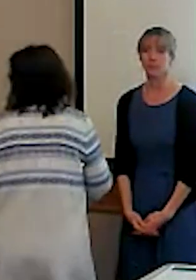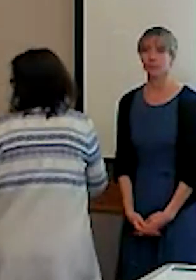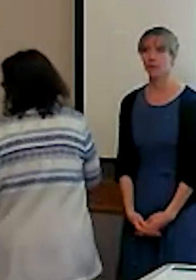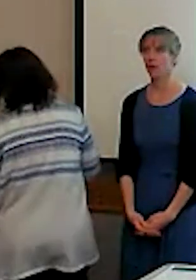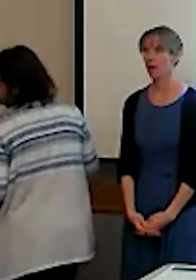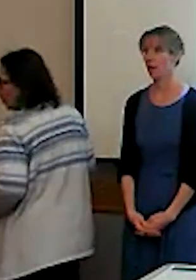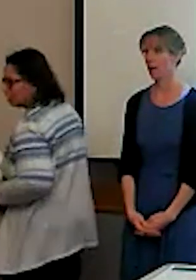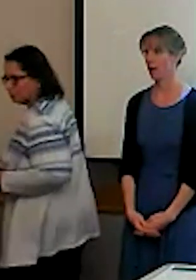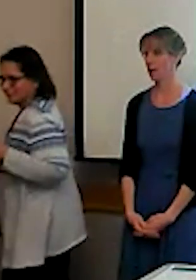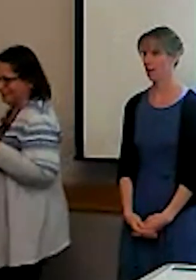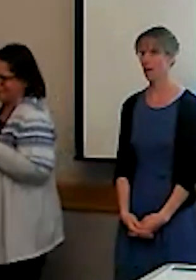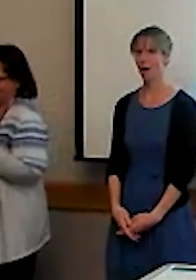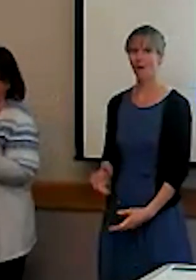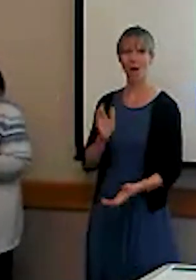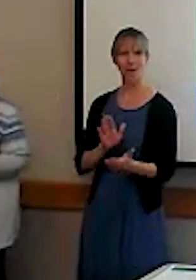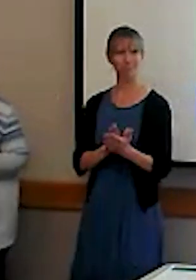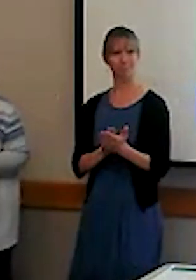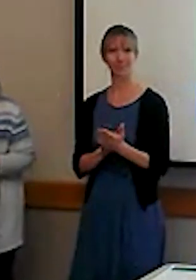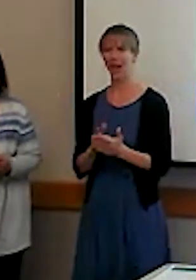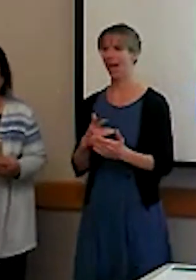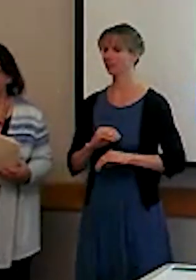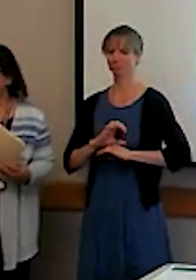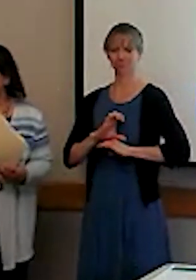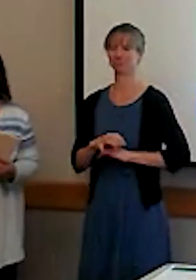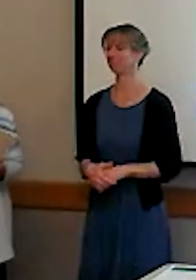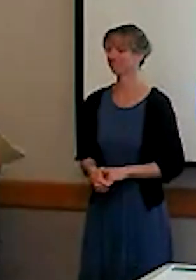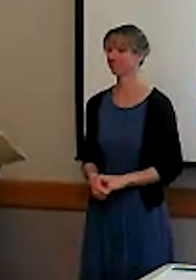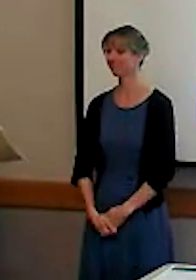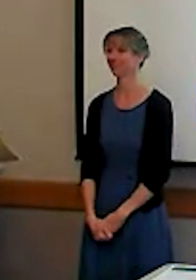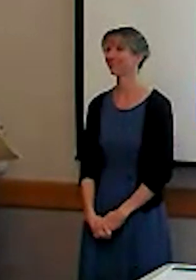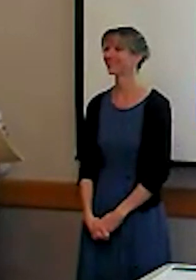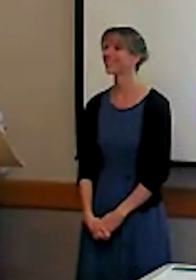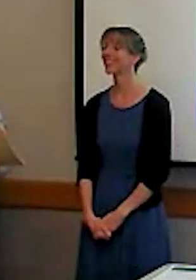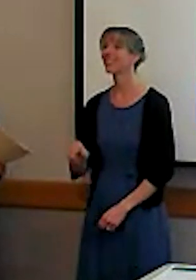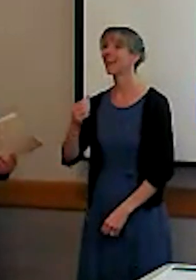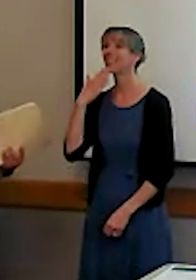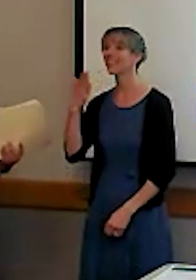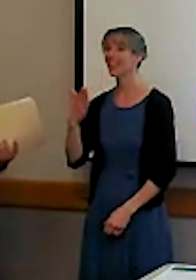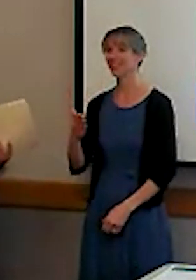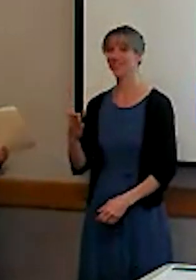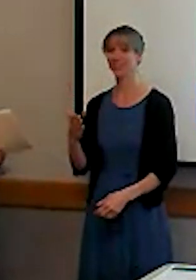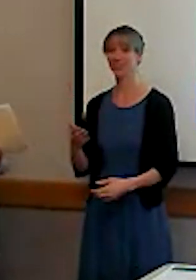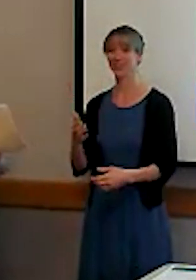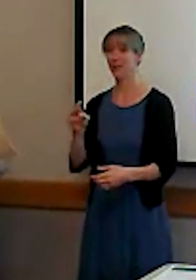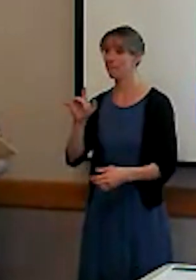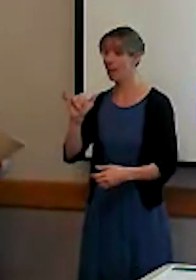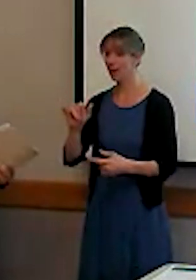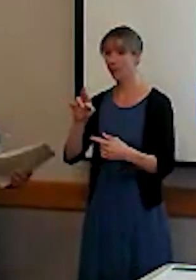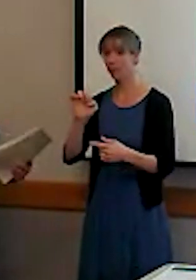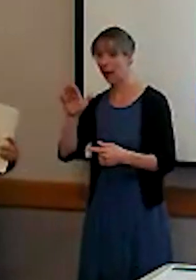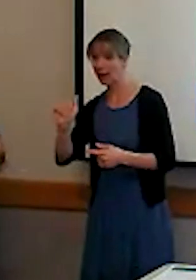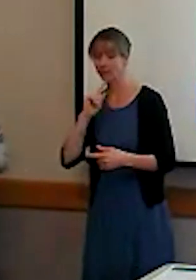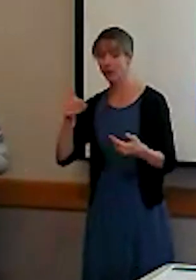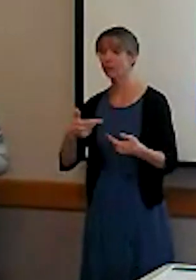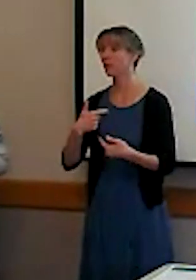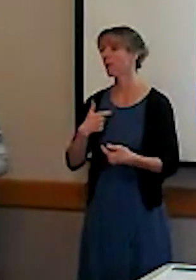Wow, I haven't had that welcome. That makes me feel so good. So yes, thank you to Mary, Rebecca for